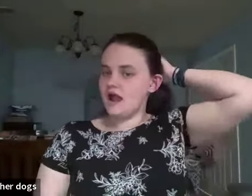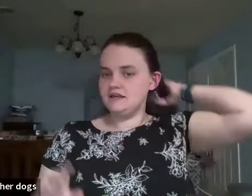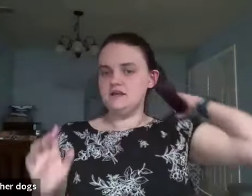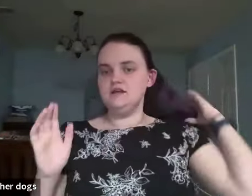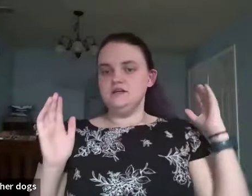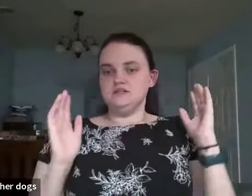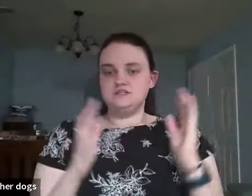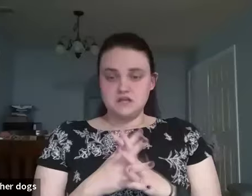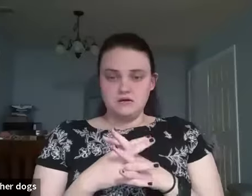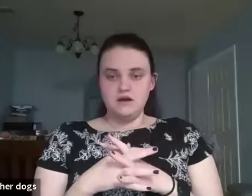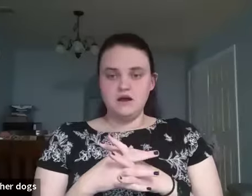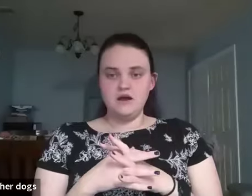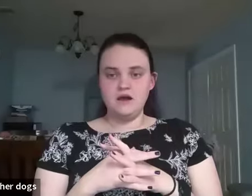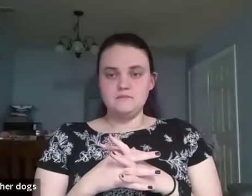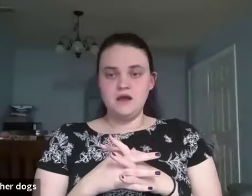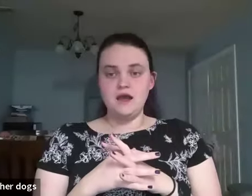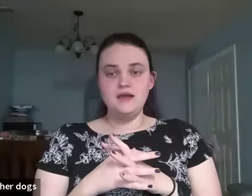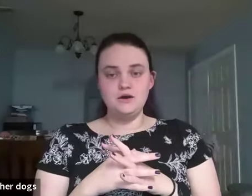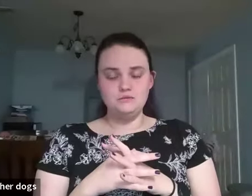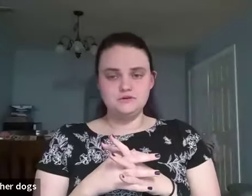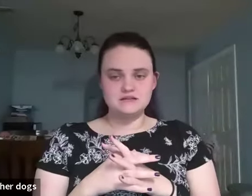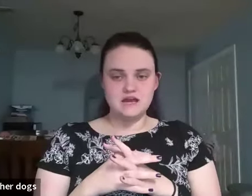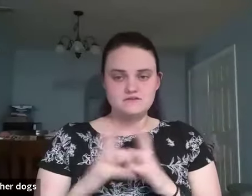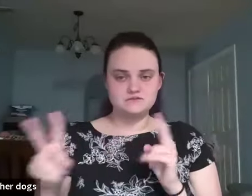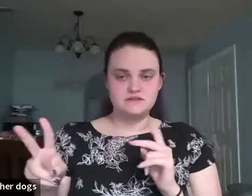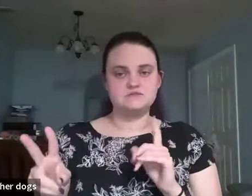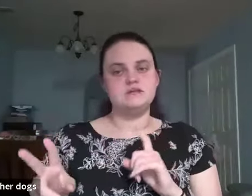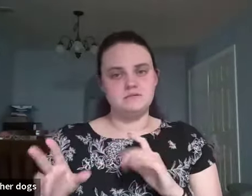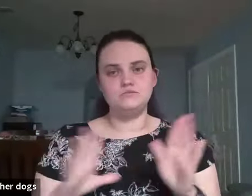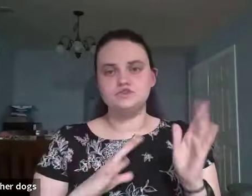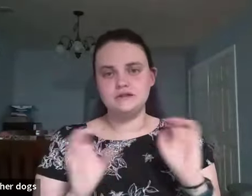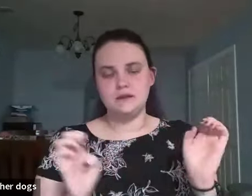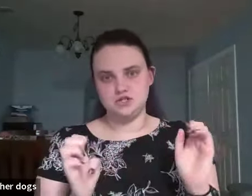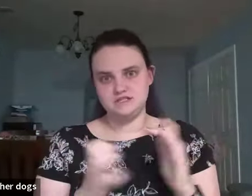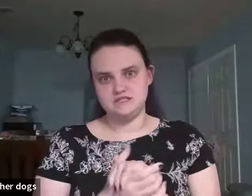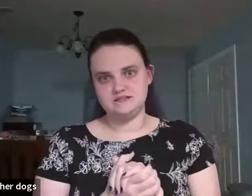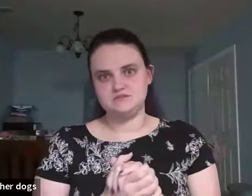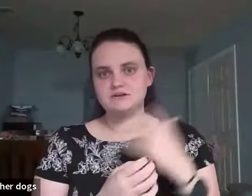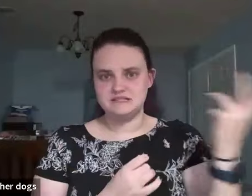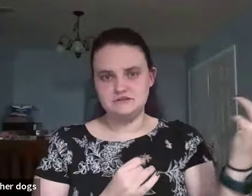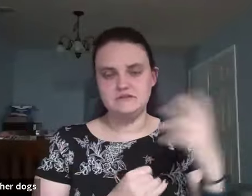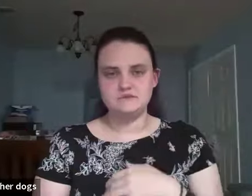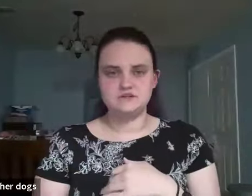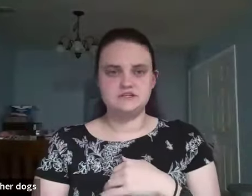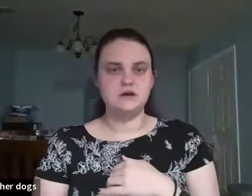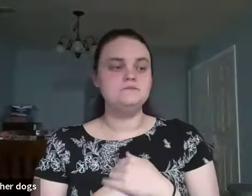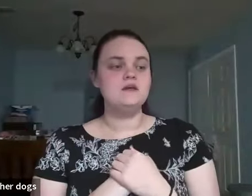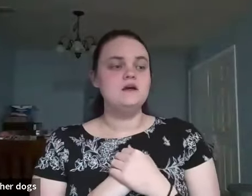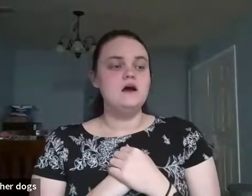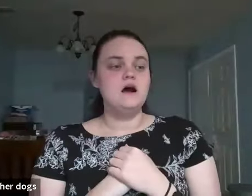right. So, I hope you guys have, I was reading the next one. Yeah, we'll do like emergency signs as well, because I do think that one's good to know.